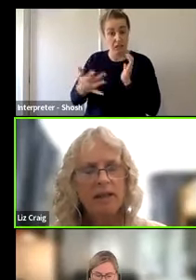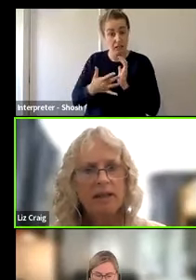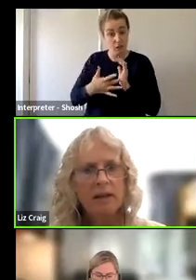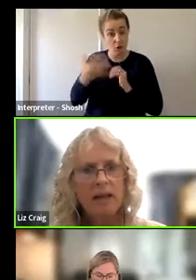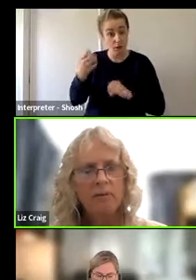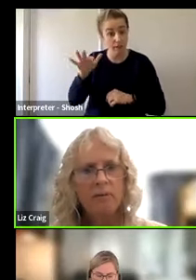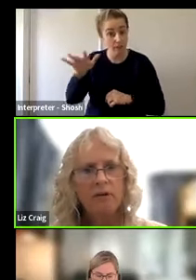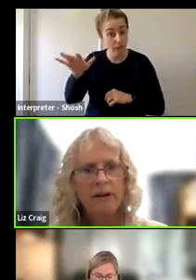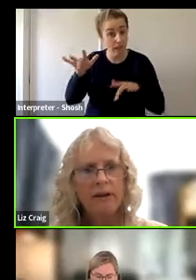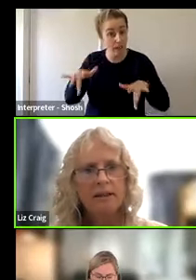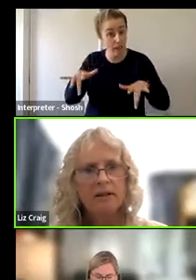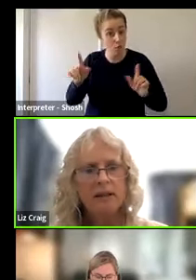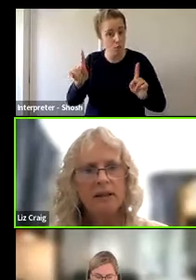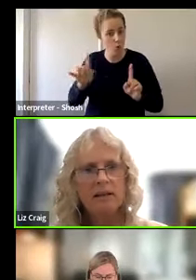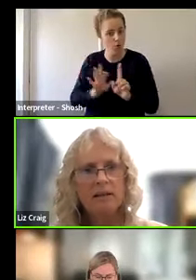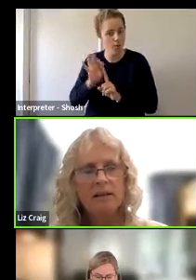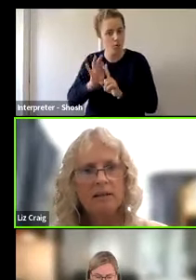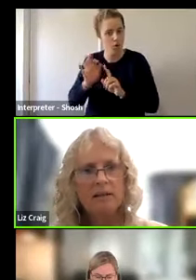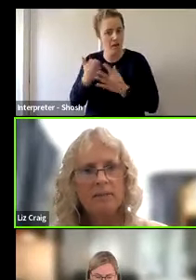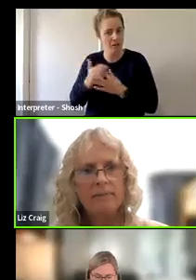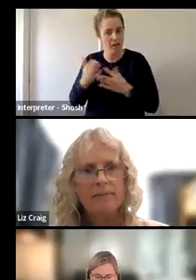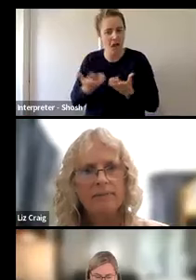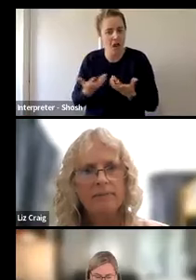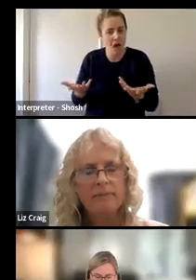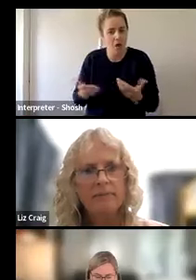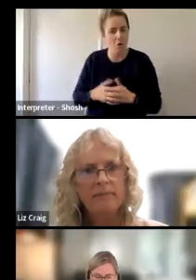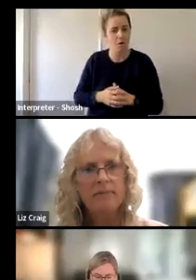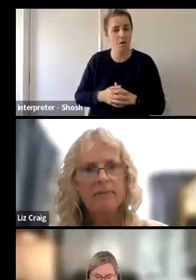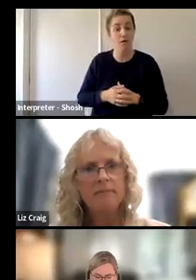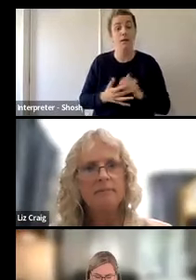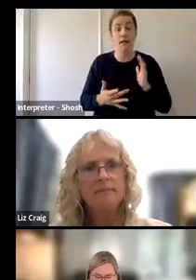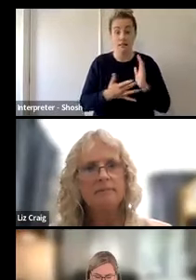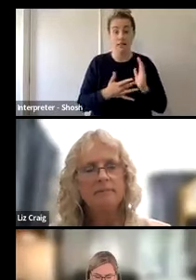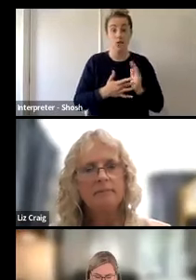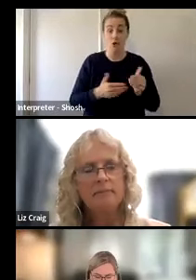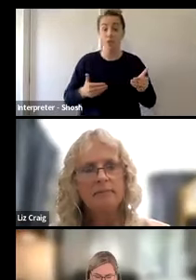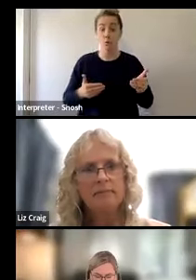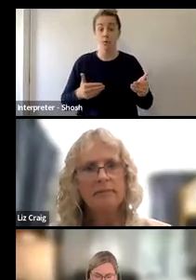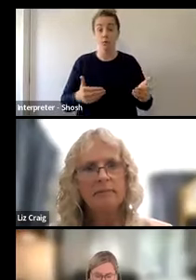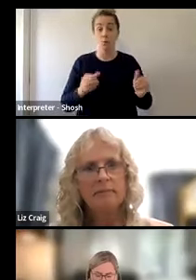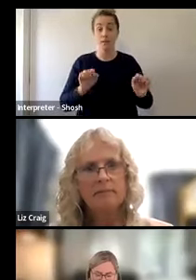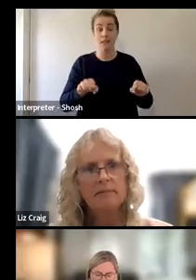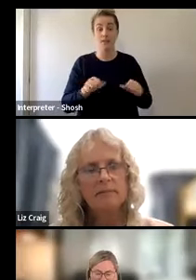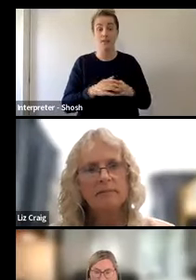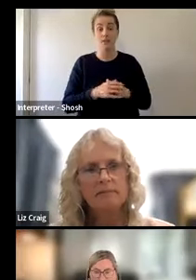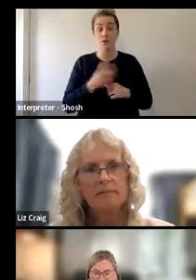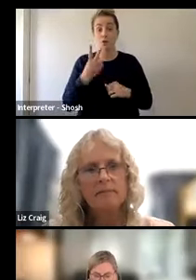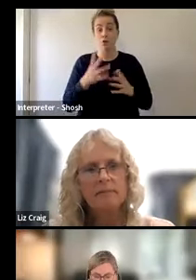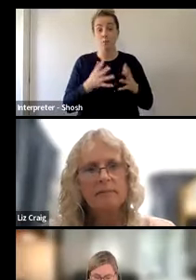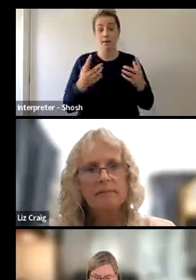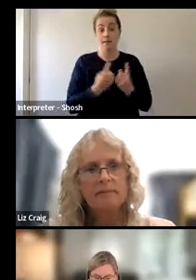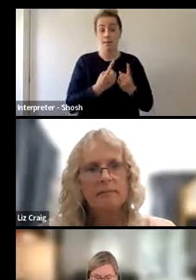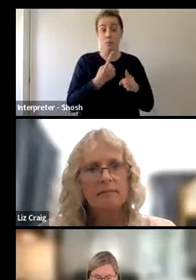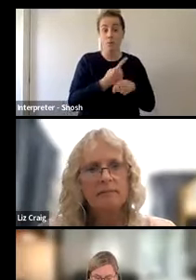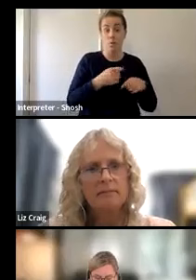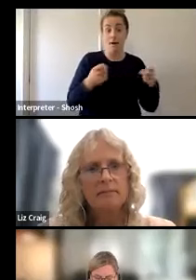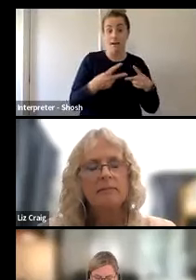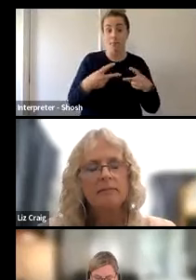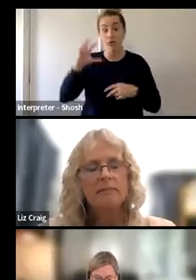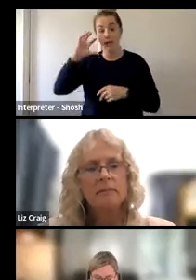there yet, and how do we improve access to that? The technology is moving forward. I guess the two big things we're talking about here are captions and